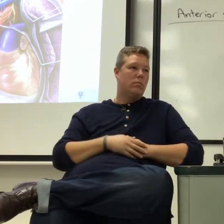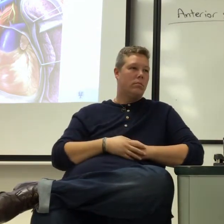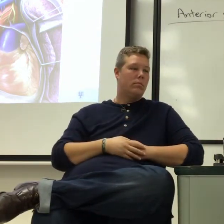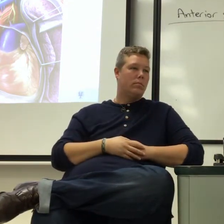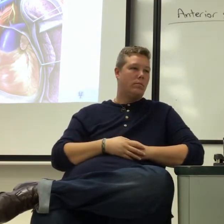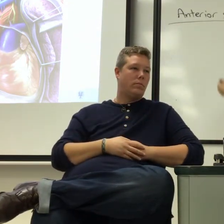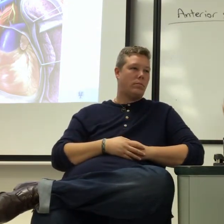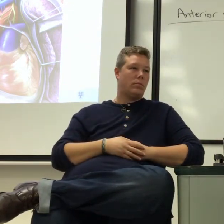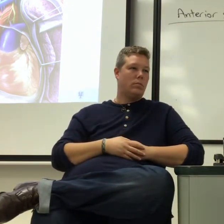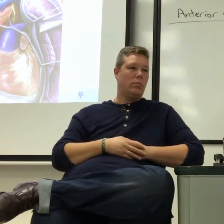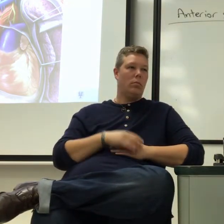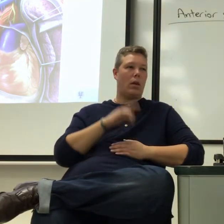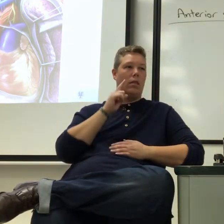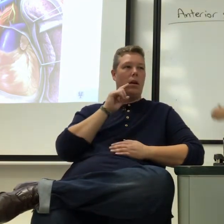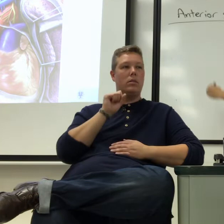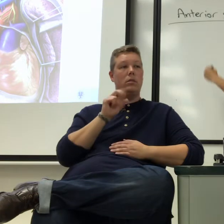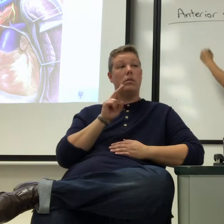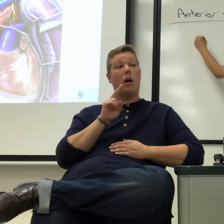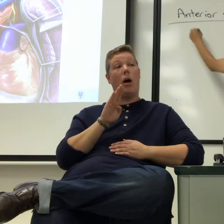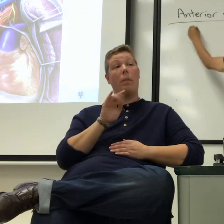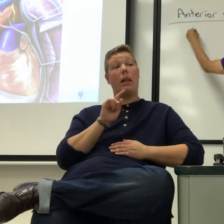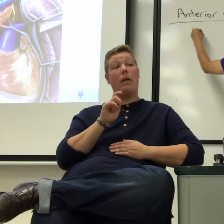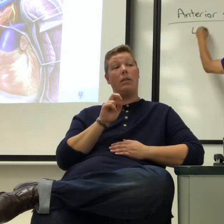subclavian vein is anterior to this muscle.